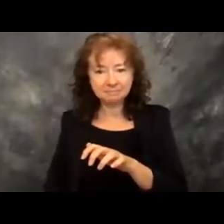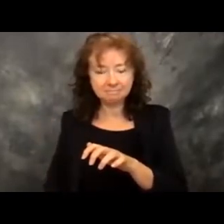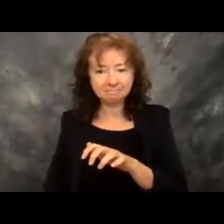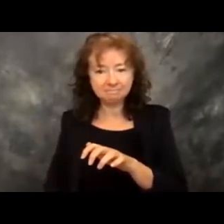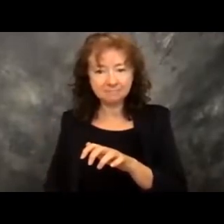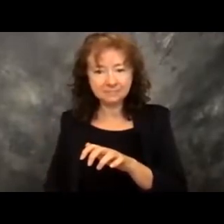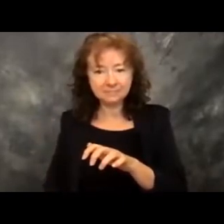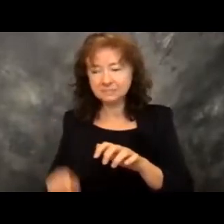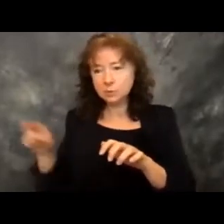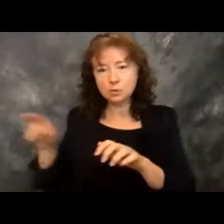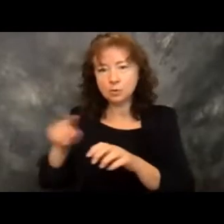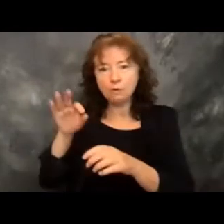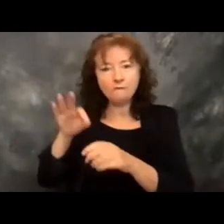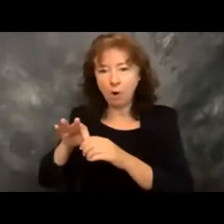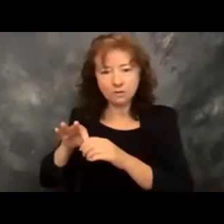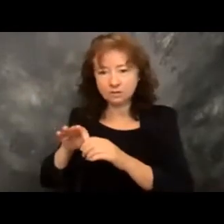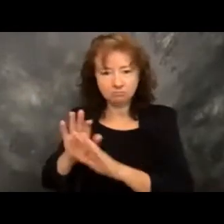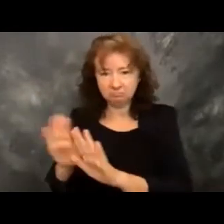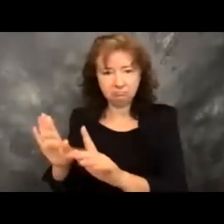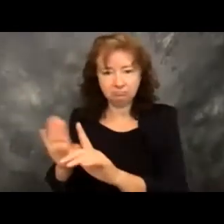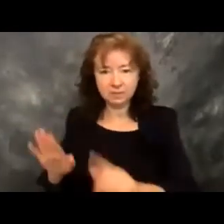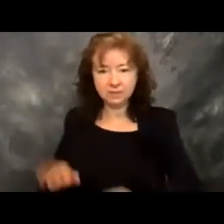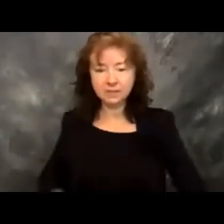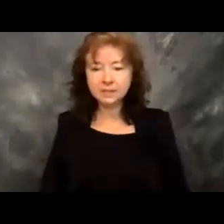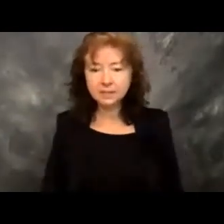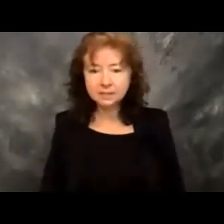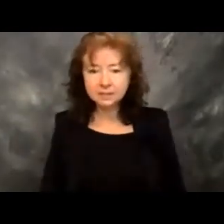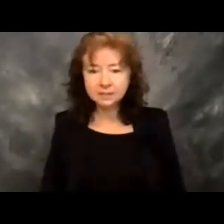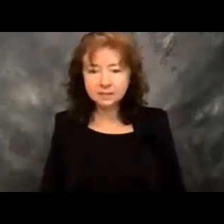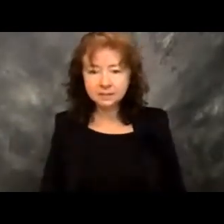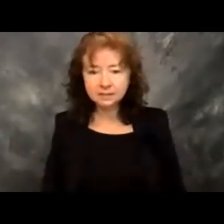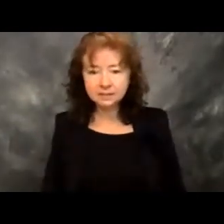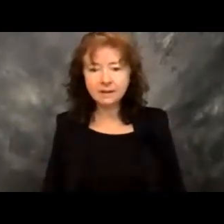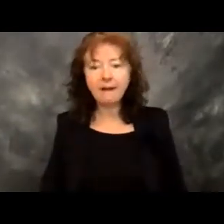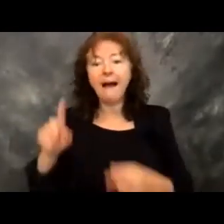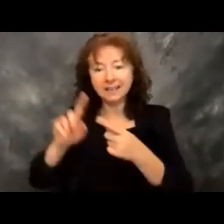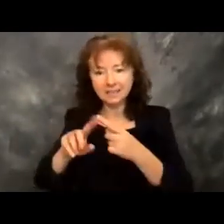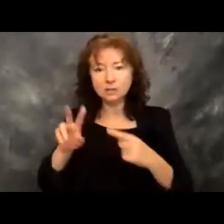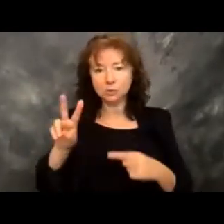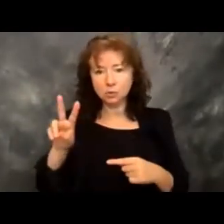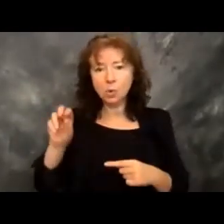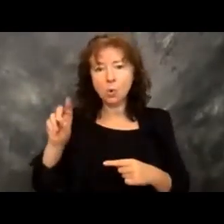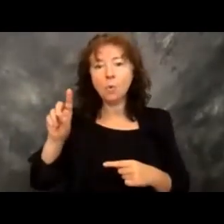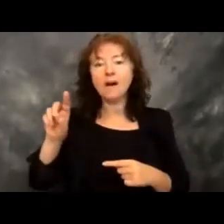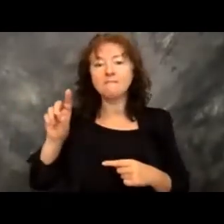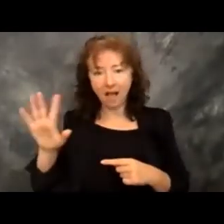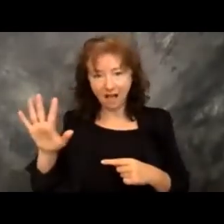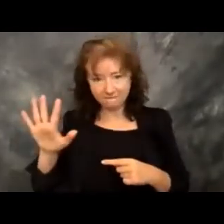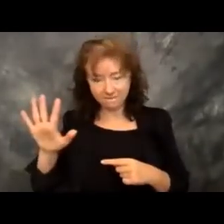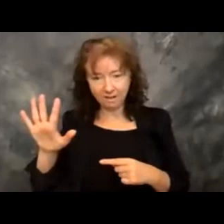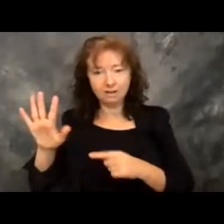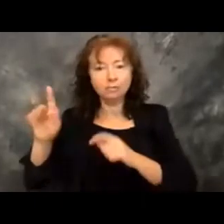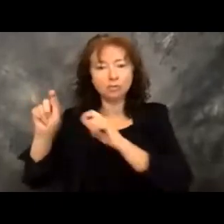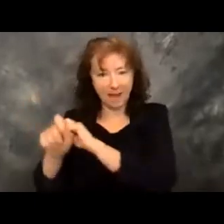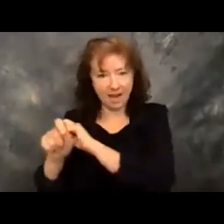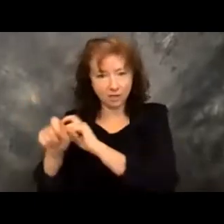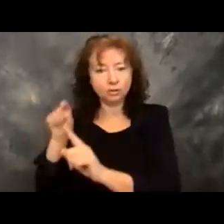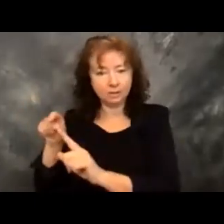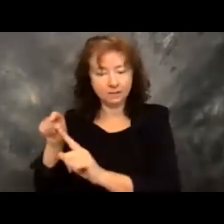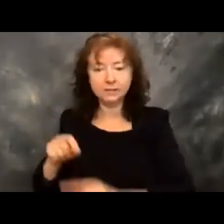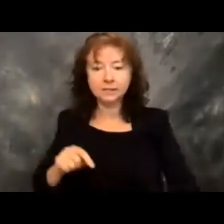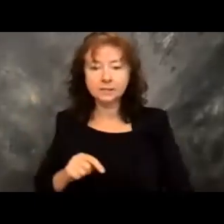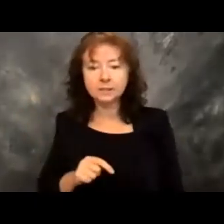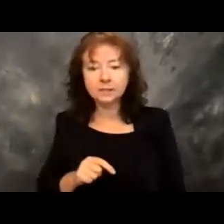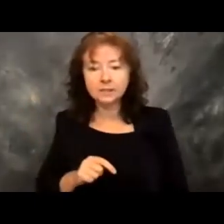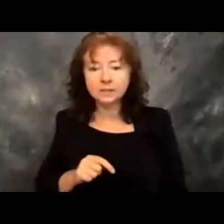2015, around where we had a report in that sense, and